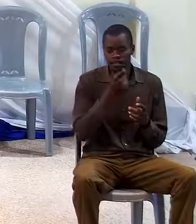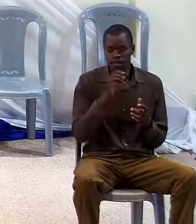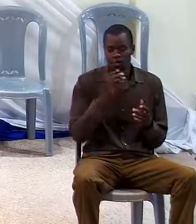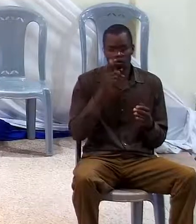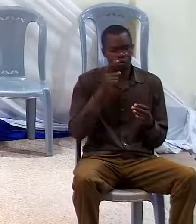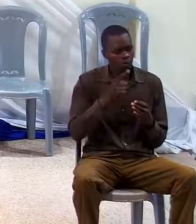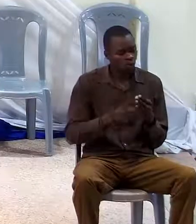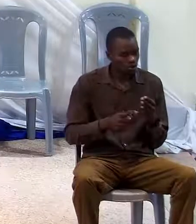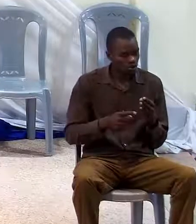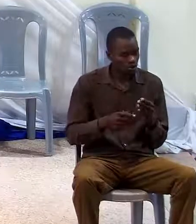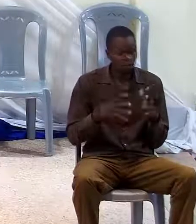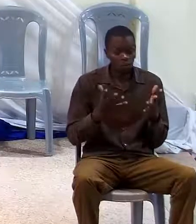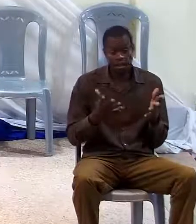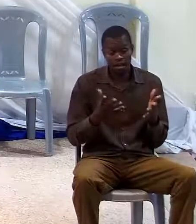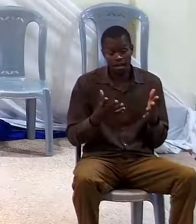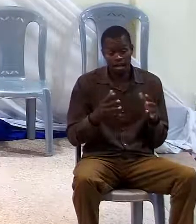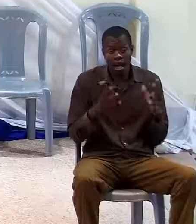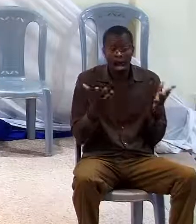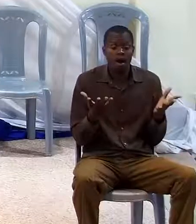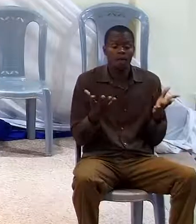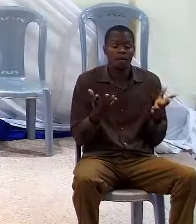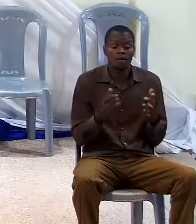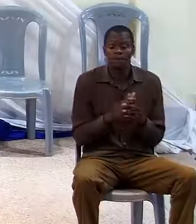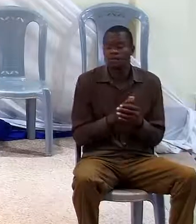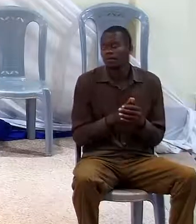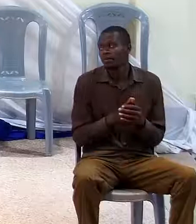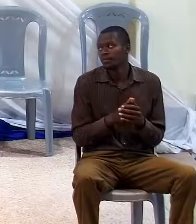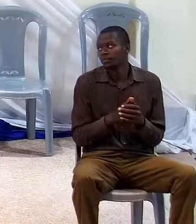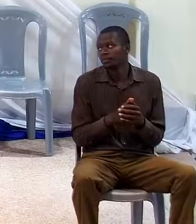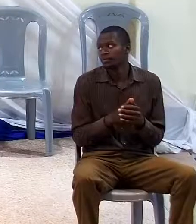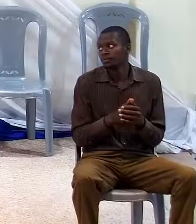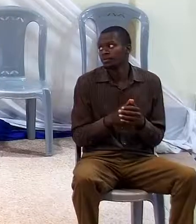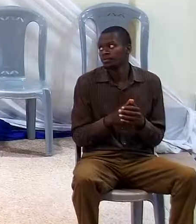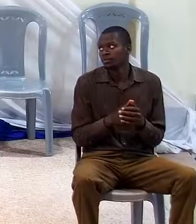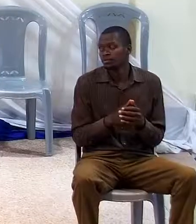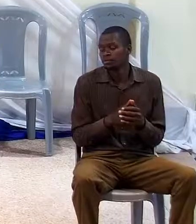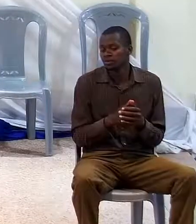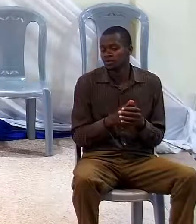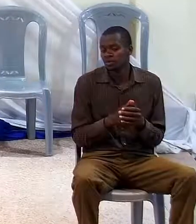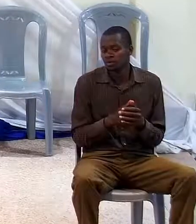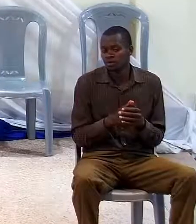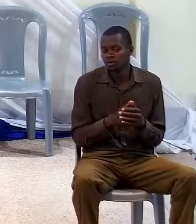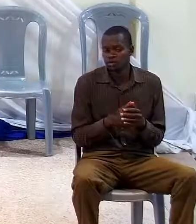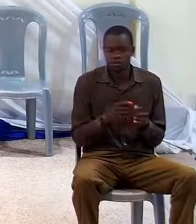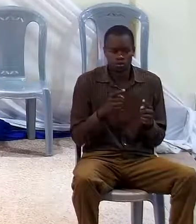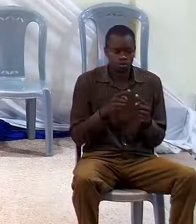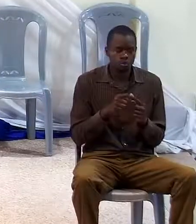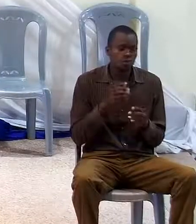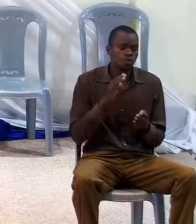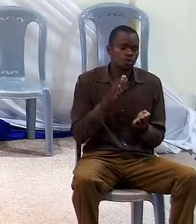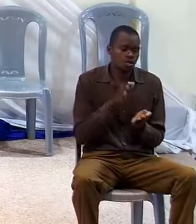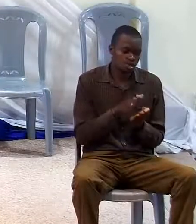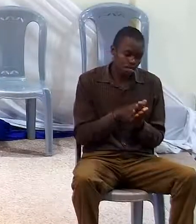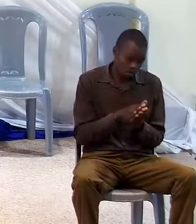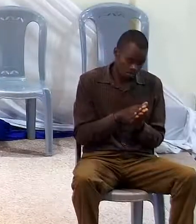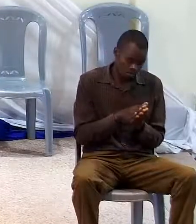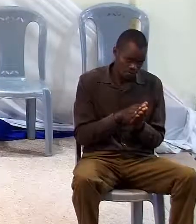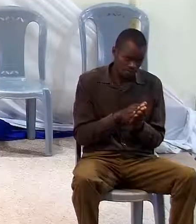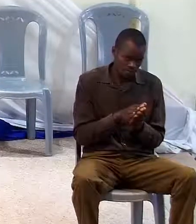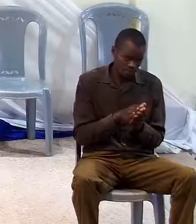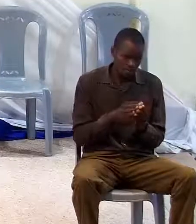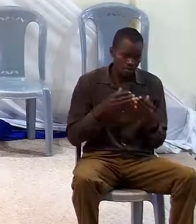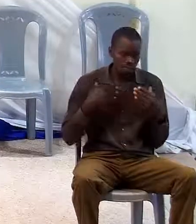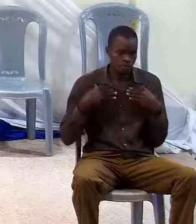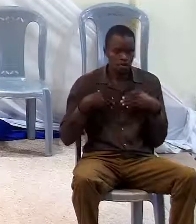how. Now, in order to keep ideal body mass index or ideal body weight,